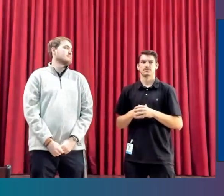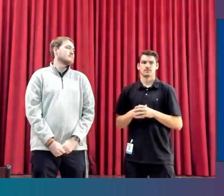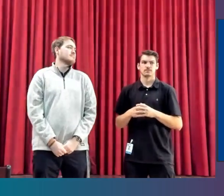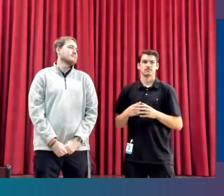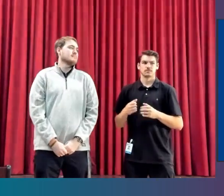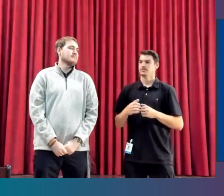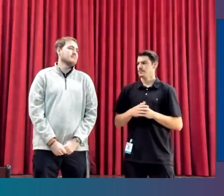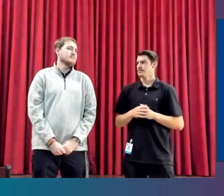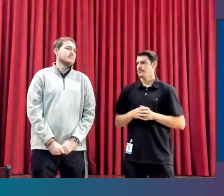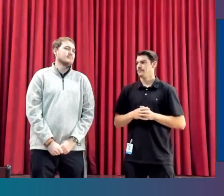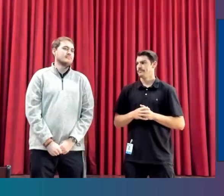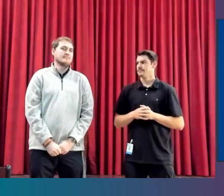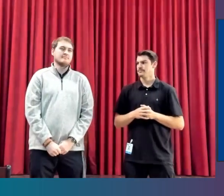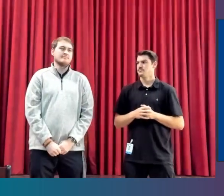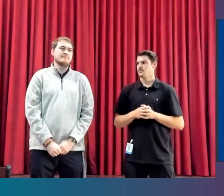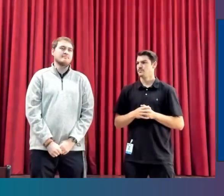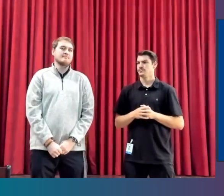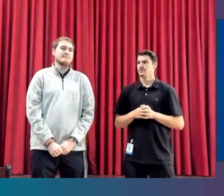But